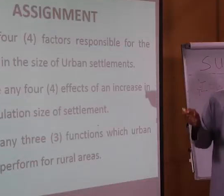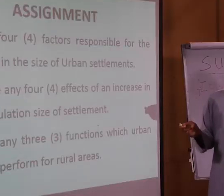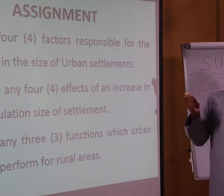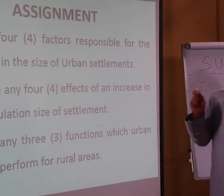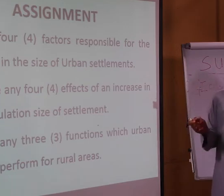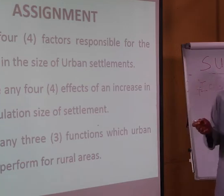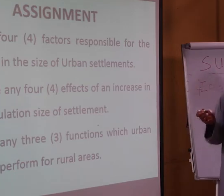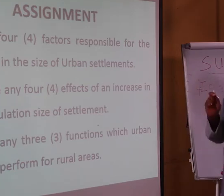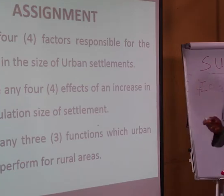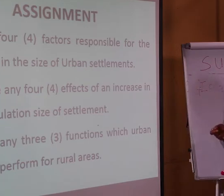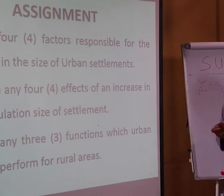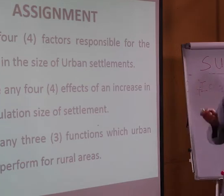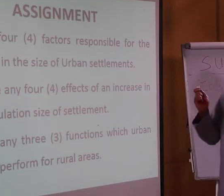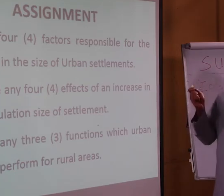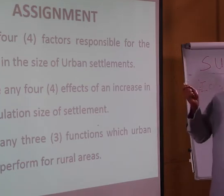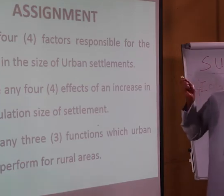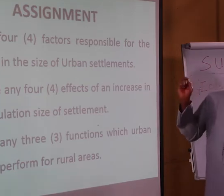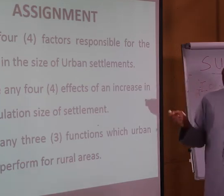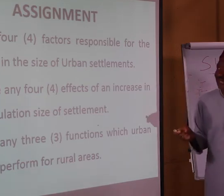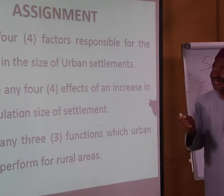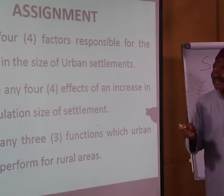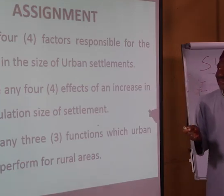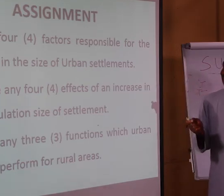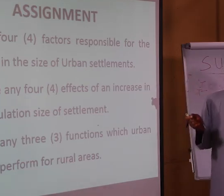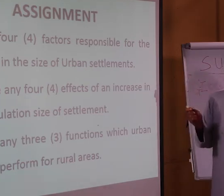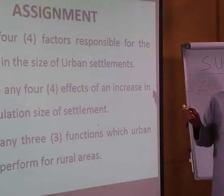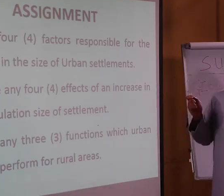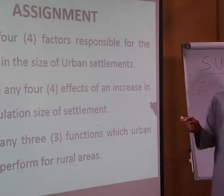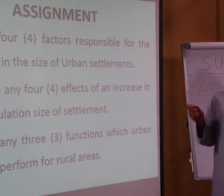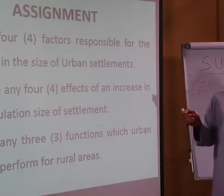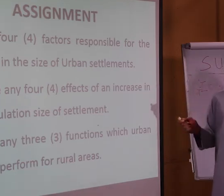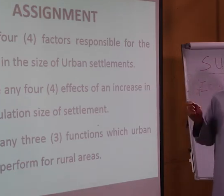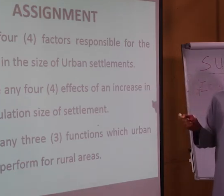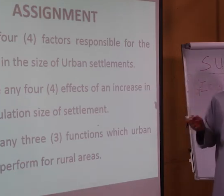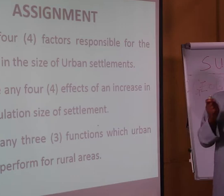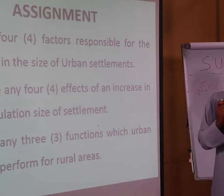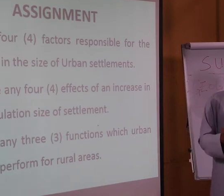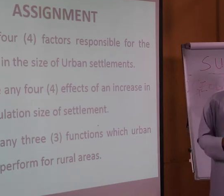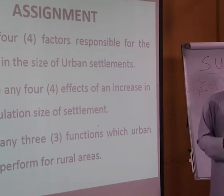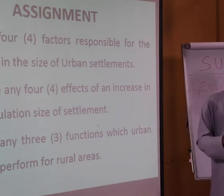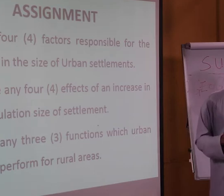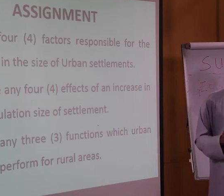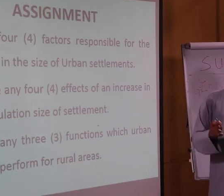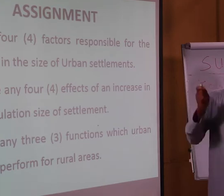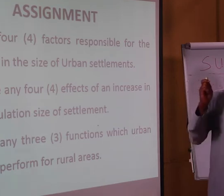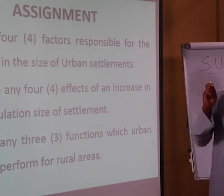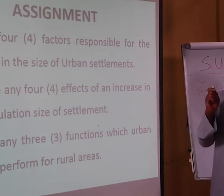1, explain 4 factors responsible for the increase in the size of urban settlement.